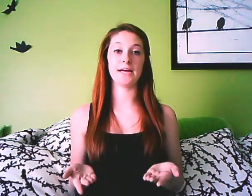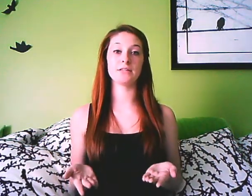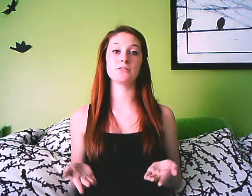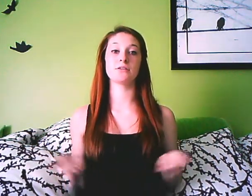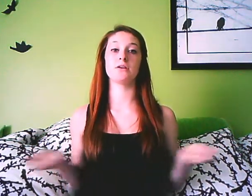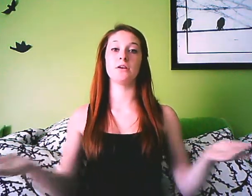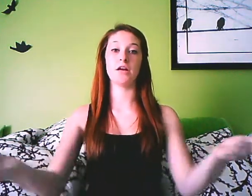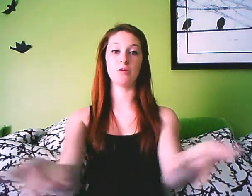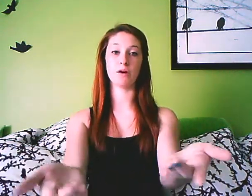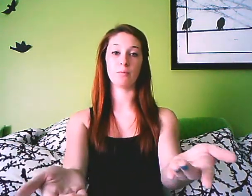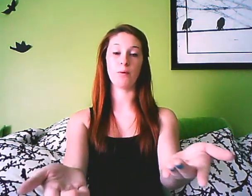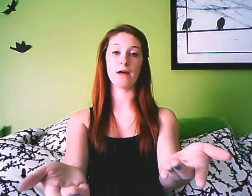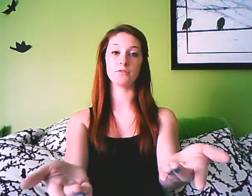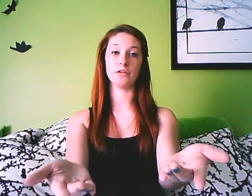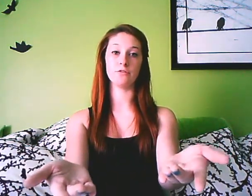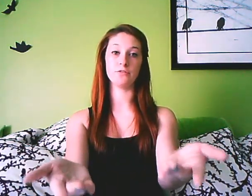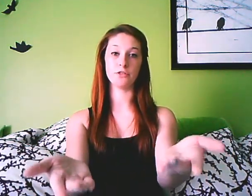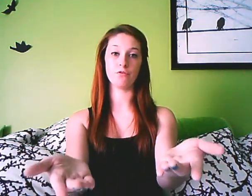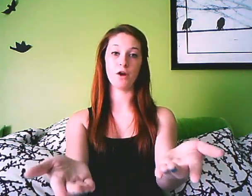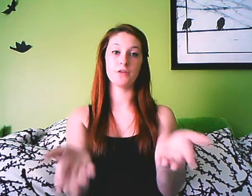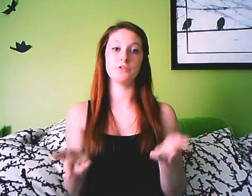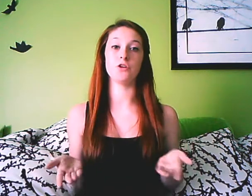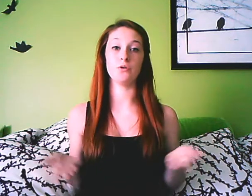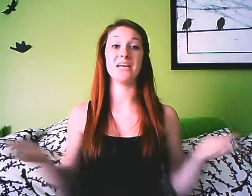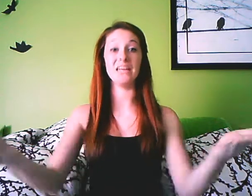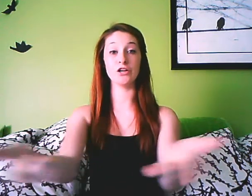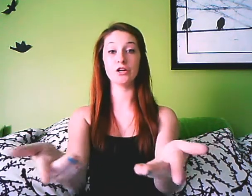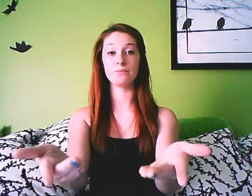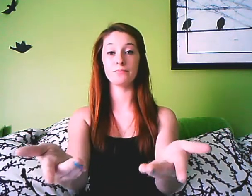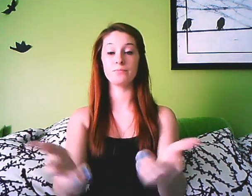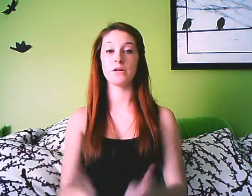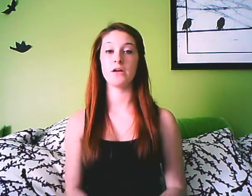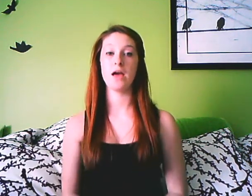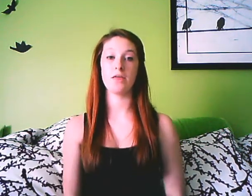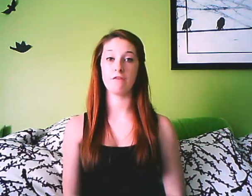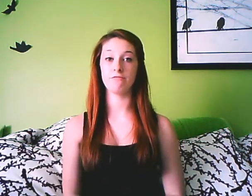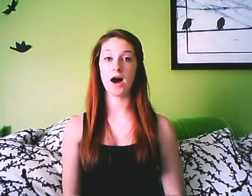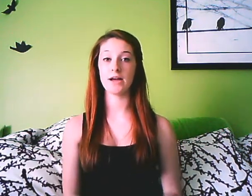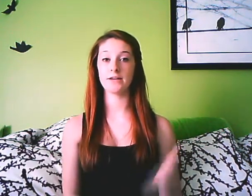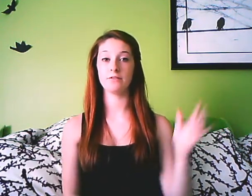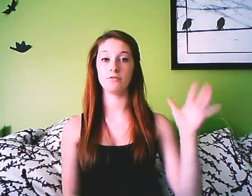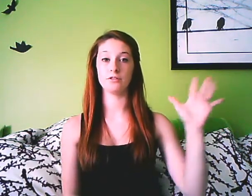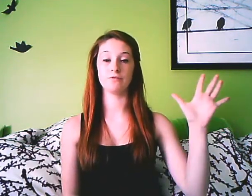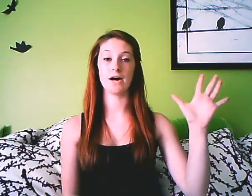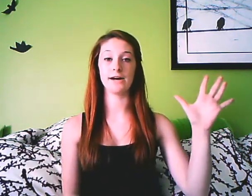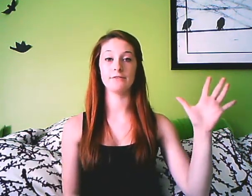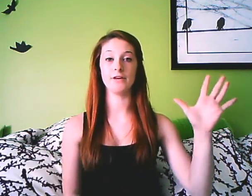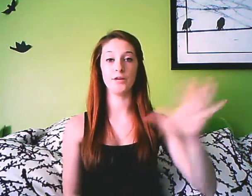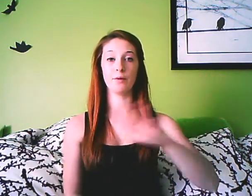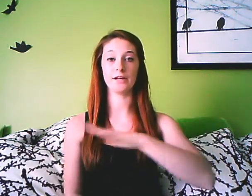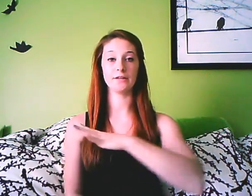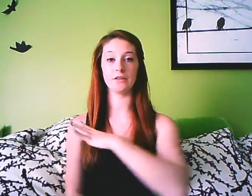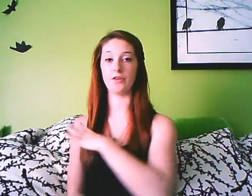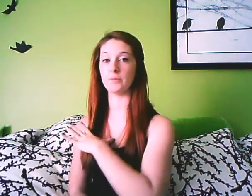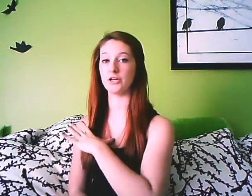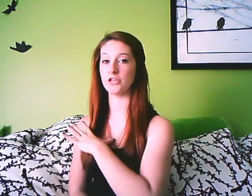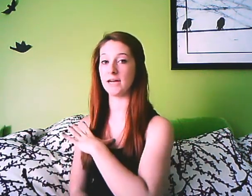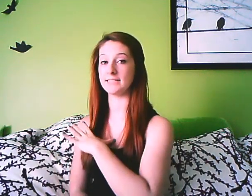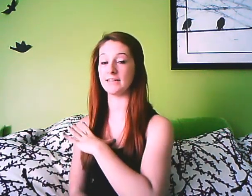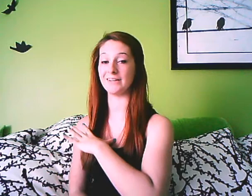hands and you bring them around to the front, so here. And then find is a 5, and you bring the thumb to your chest and then